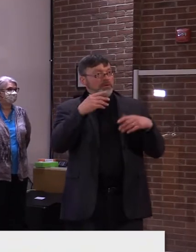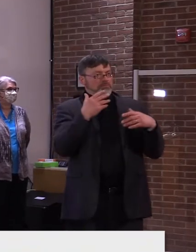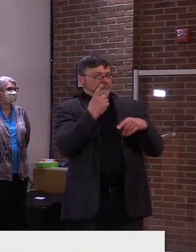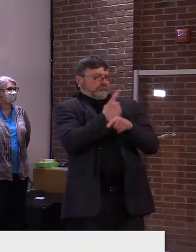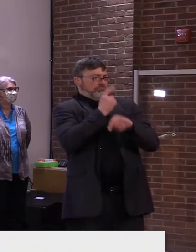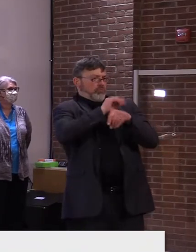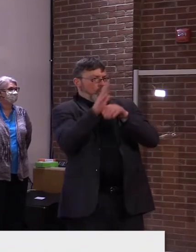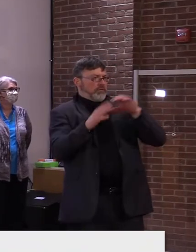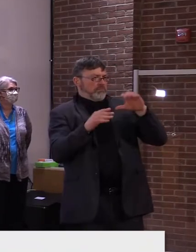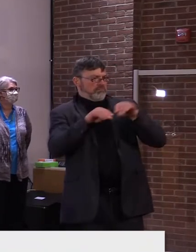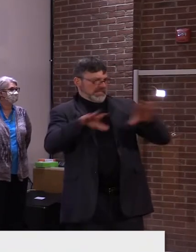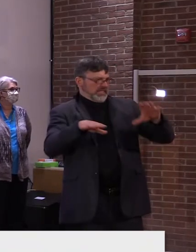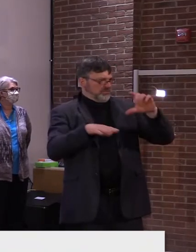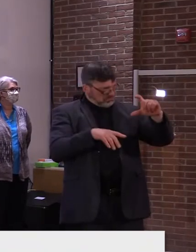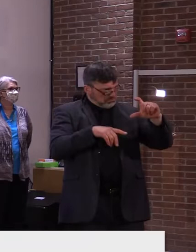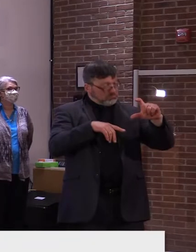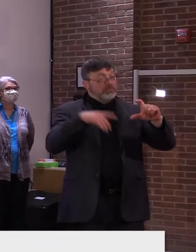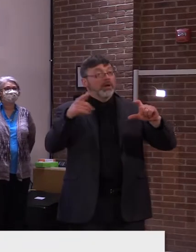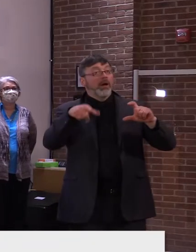50% more transmissible.